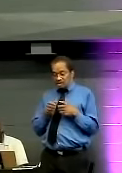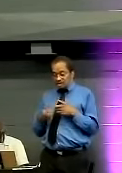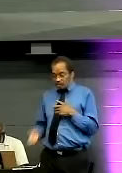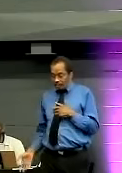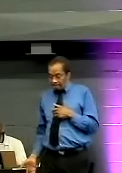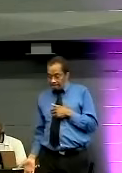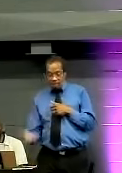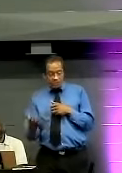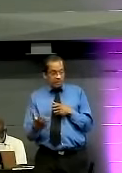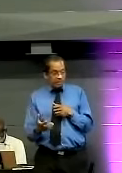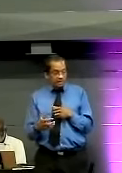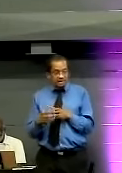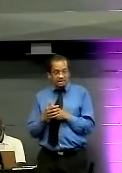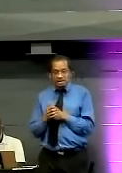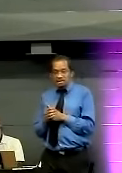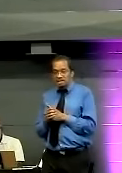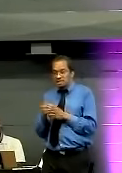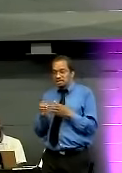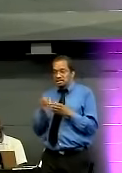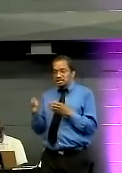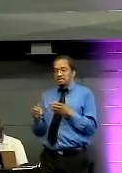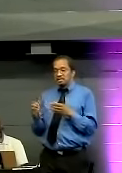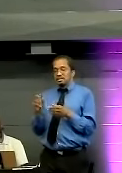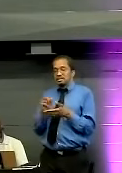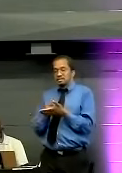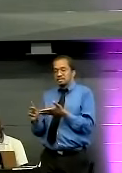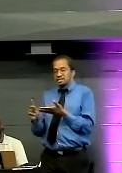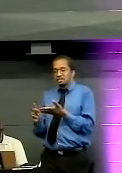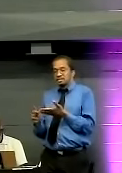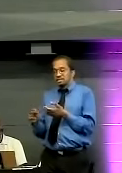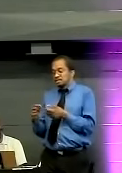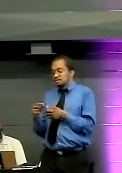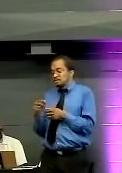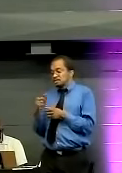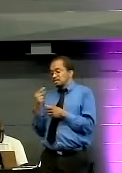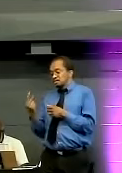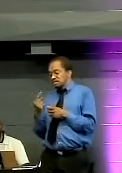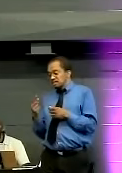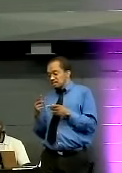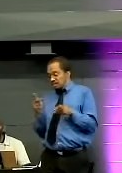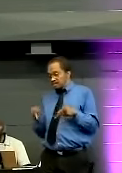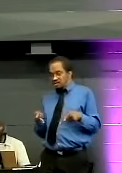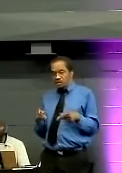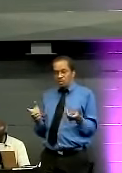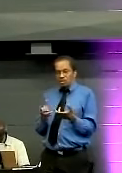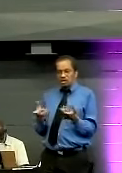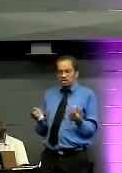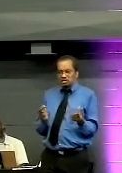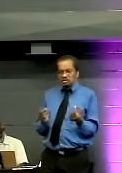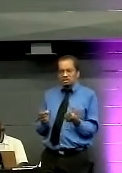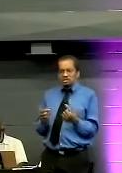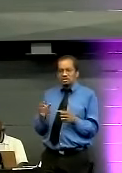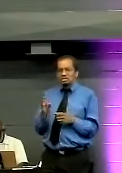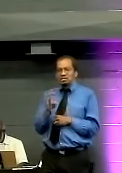shoes and stuff are covered for bowling next week. Singles, there was a announcement about what y'all want to do. We talked about